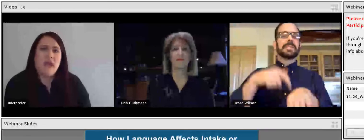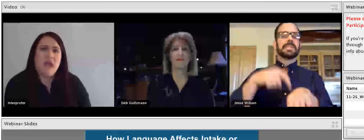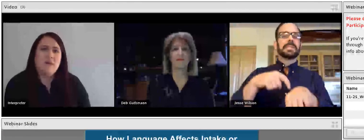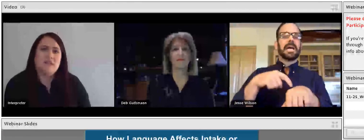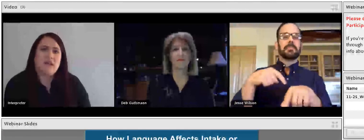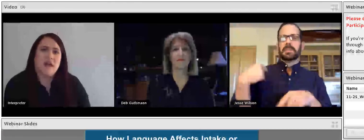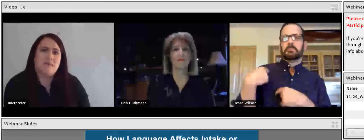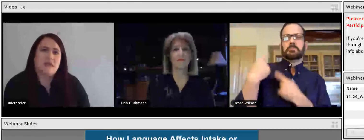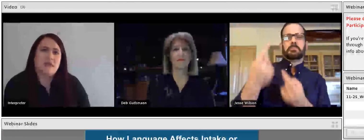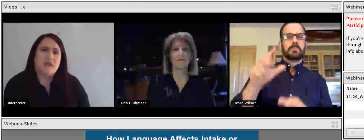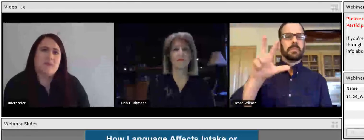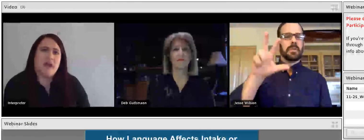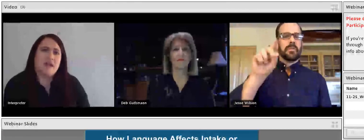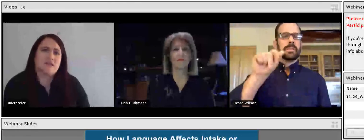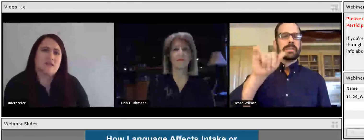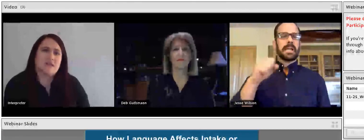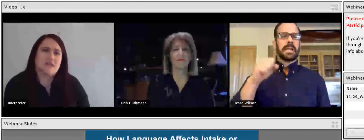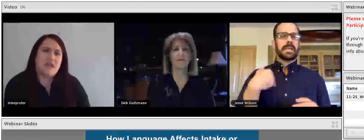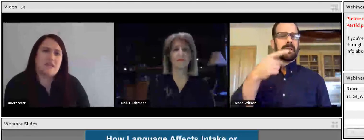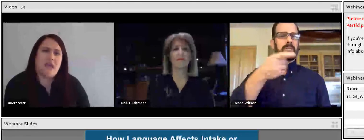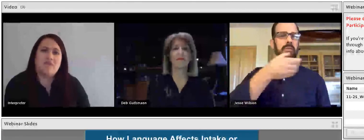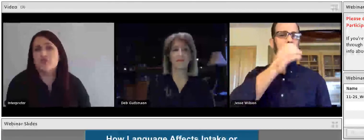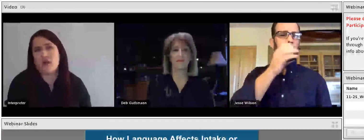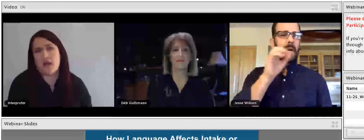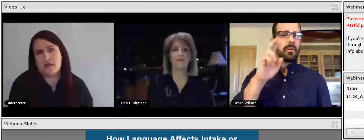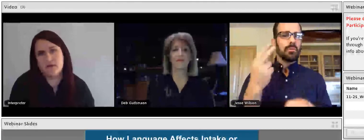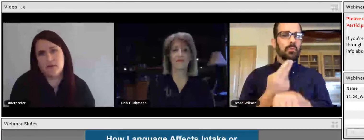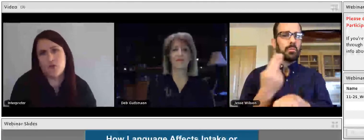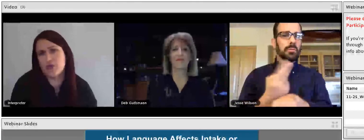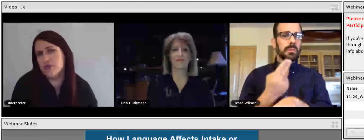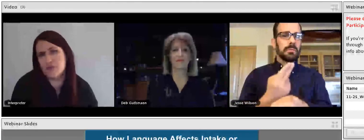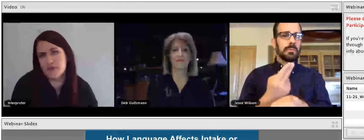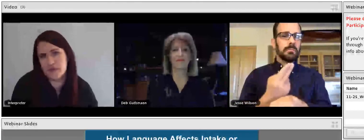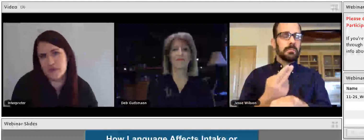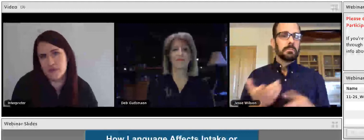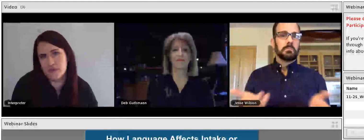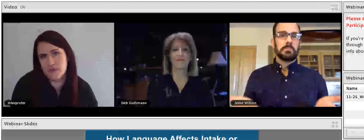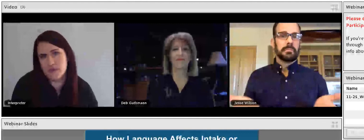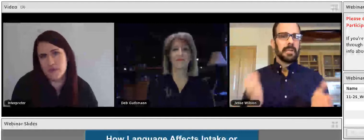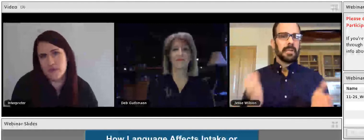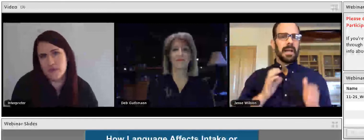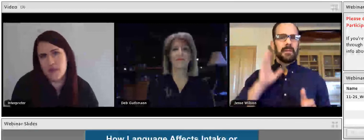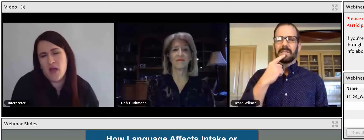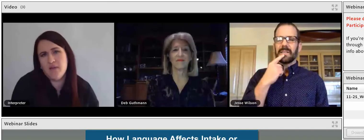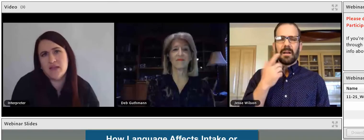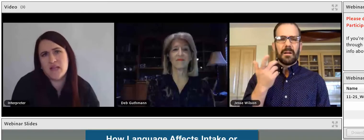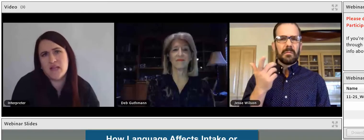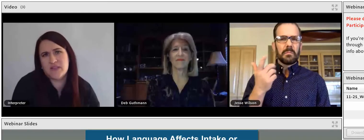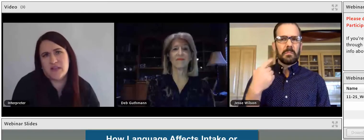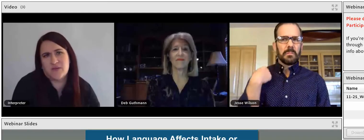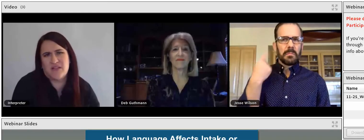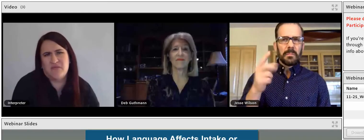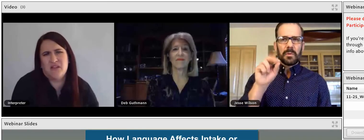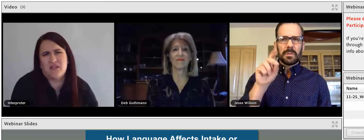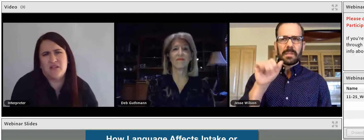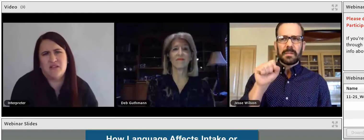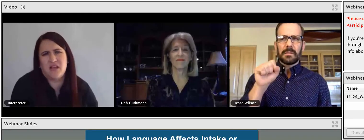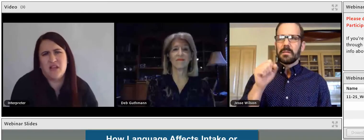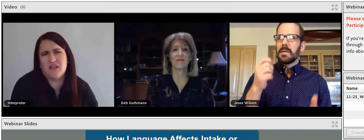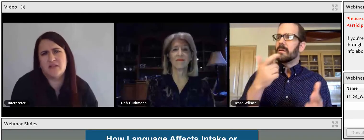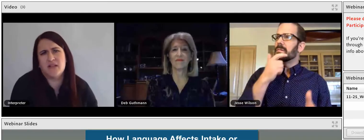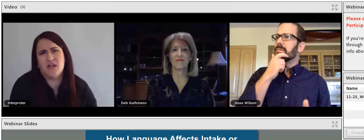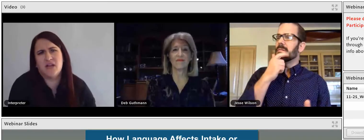a client, how many times in the past 30 days have you drank or used? A lot of times clients will